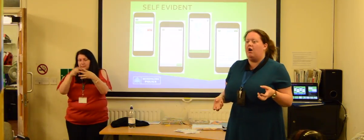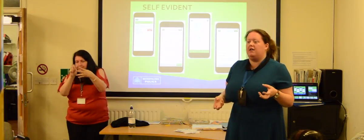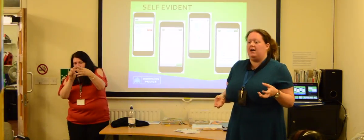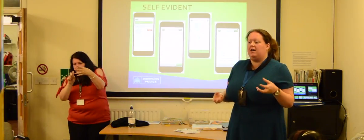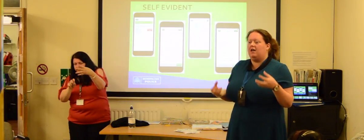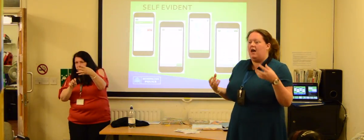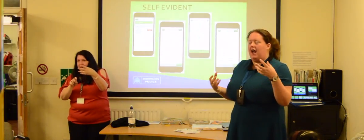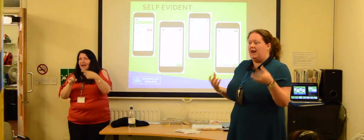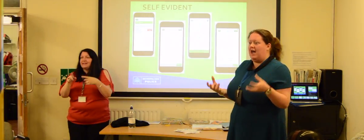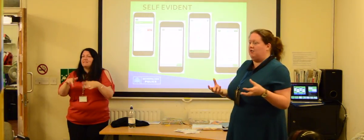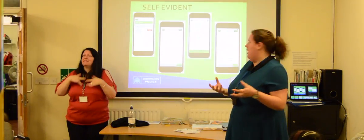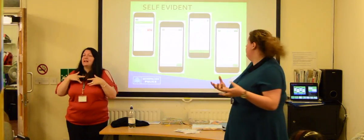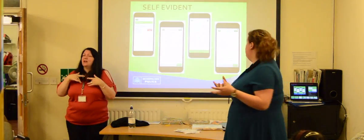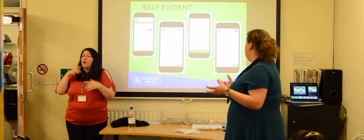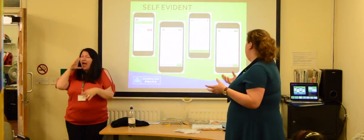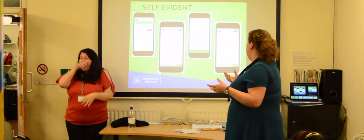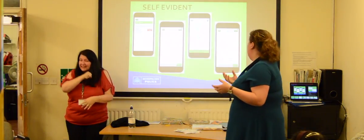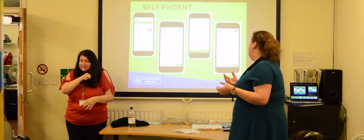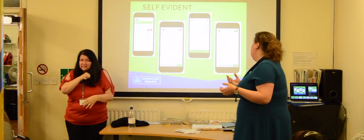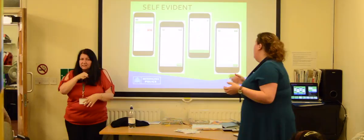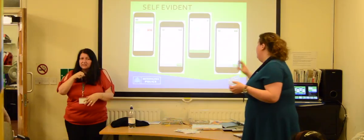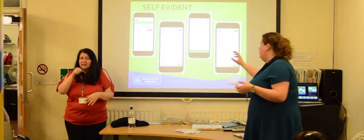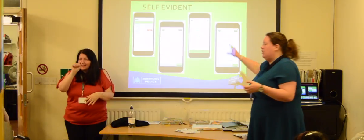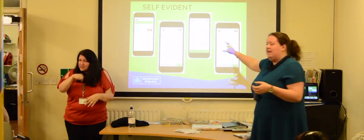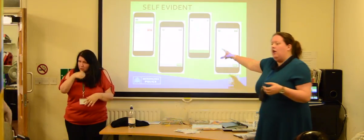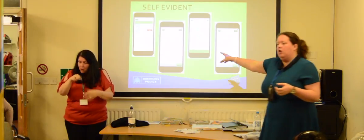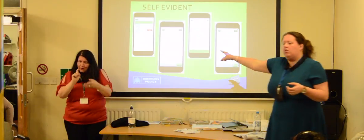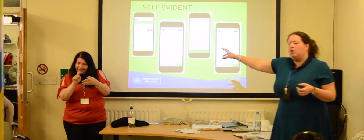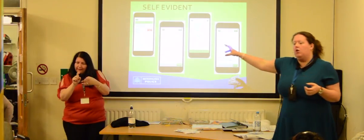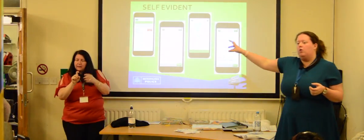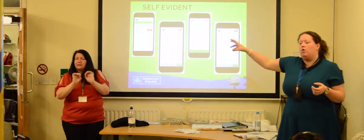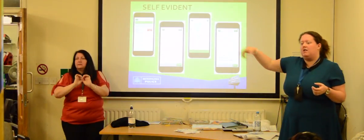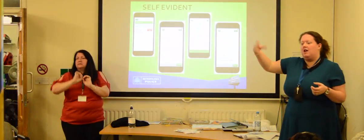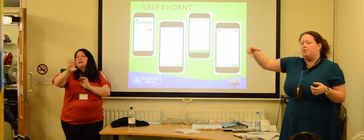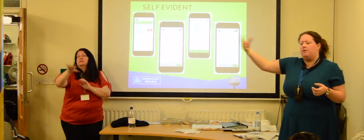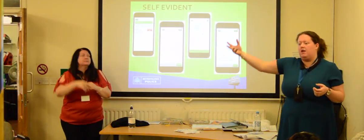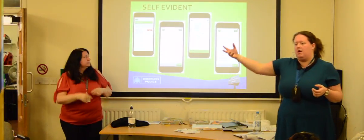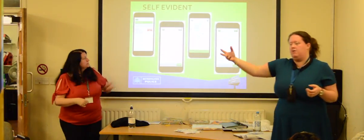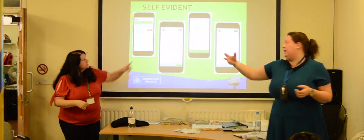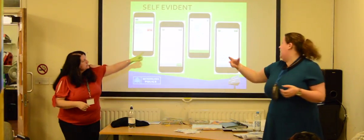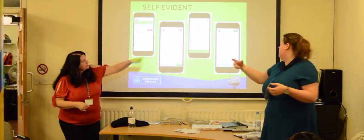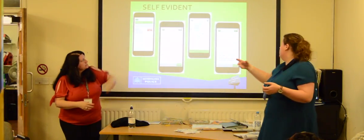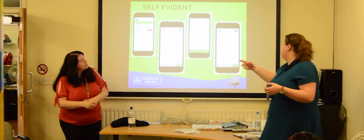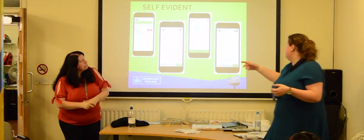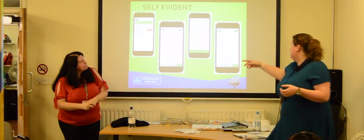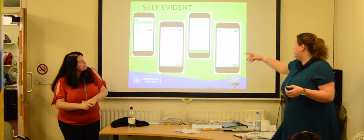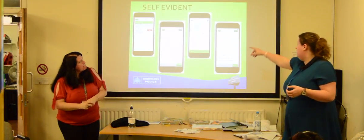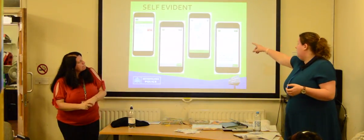you were targeted in a hate crime. And then you can tell us what type of hate crime you think it